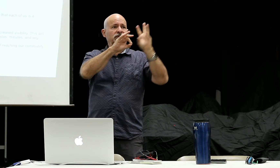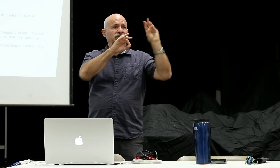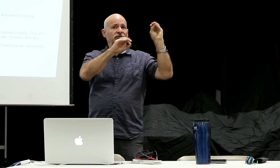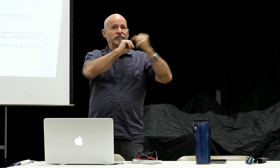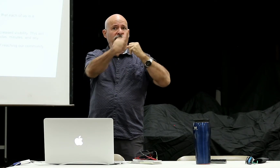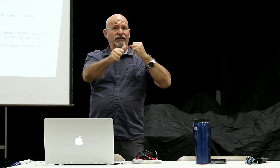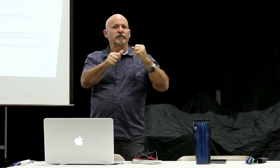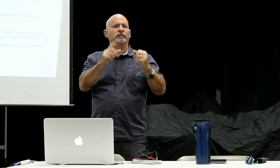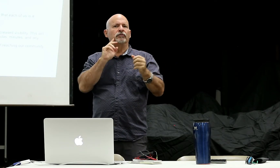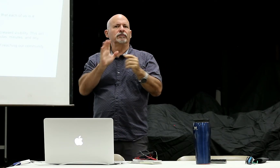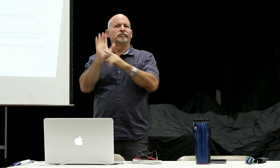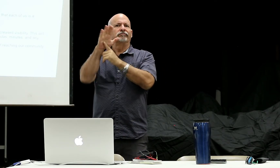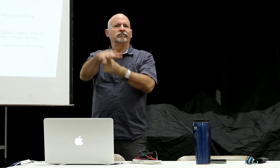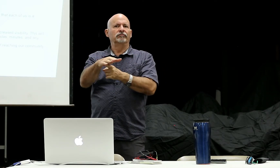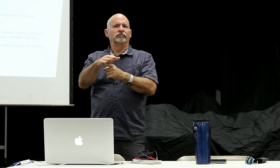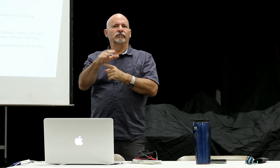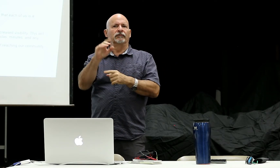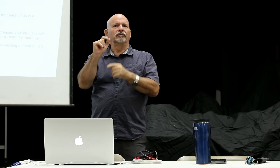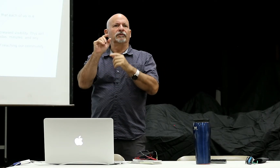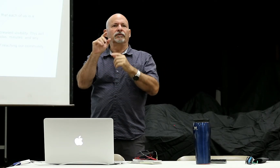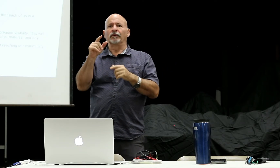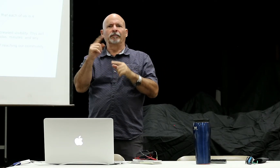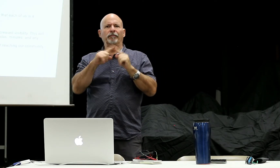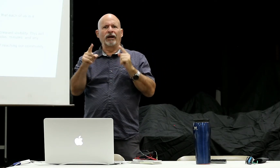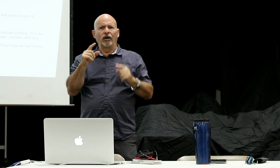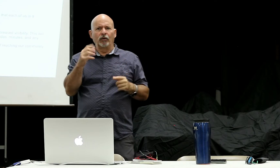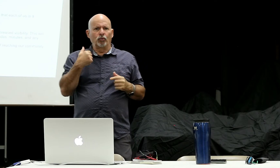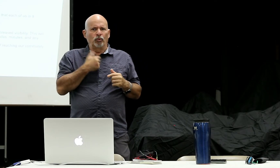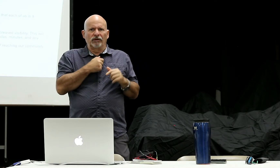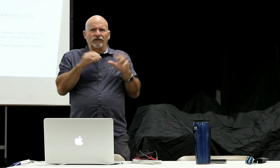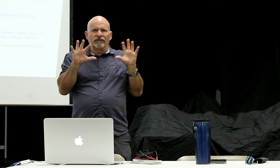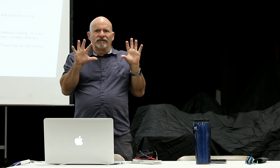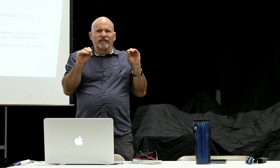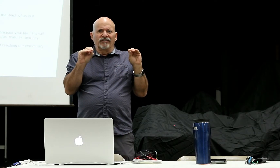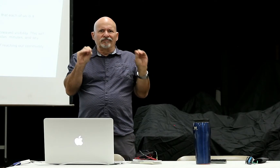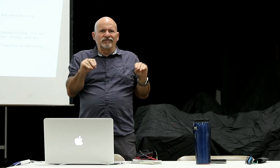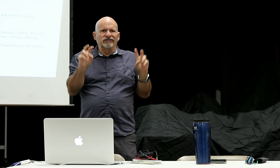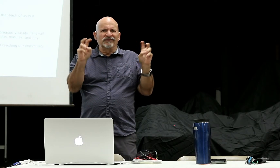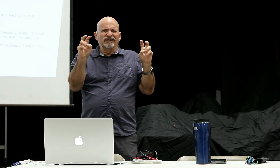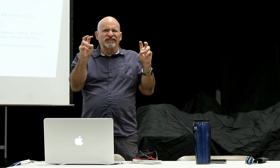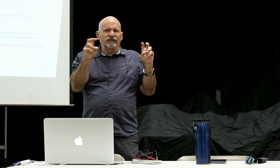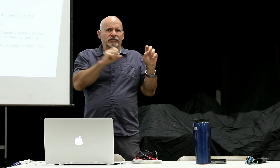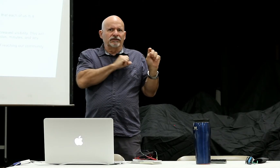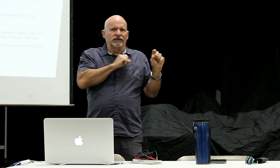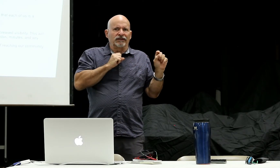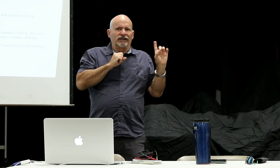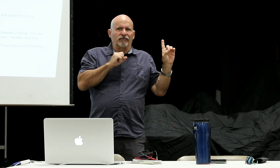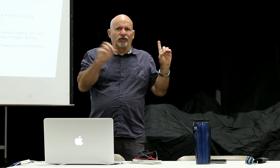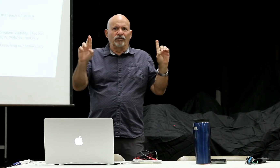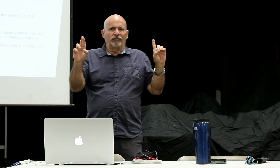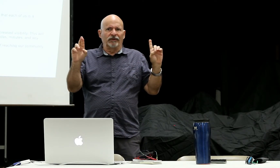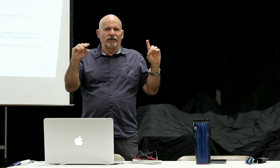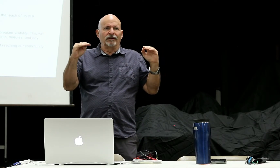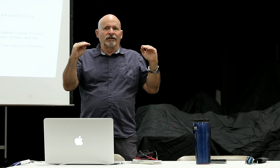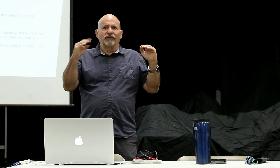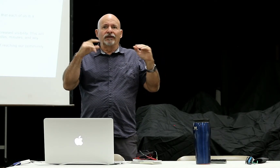oh, well, I'm sorry, we can't put you back on the list. They said, I'm sorry, but you can reapply, but now they're not